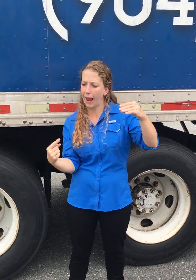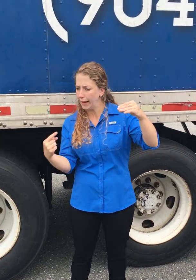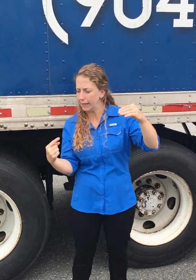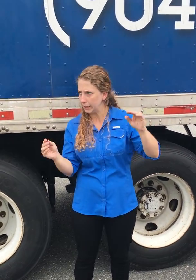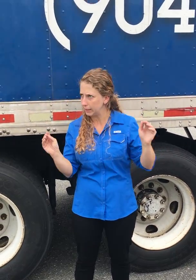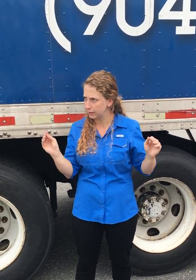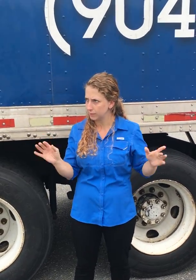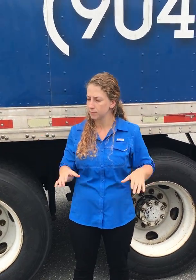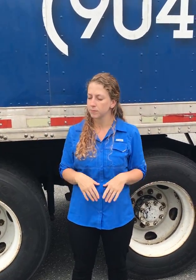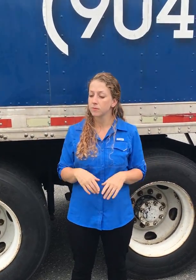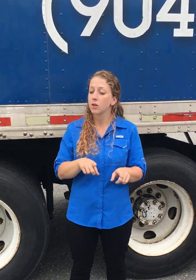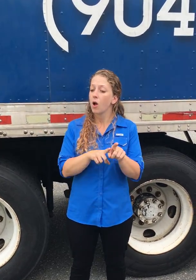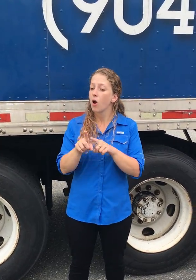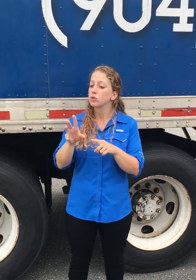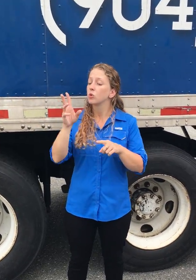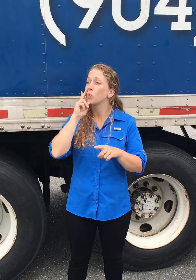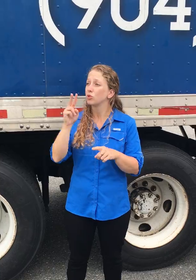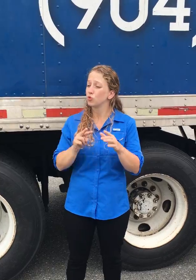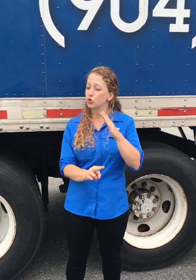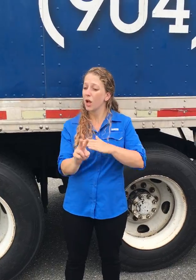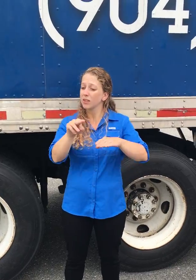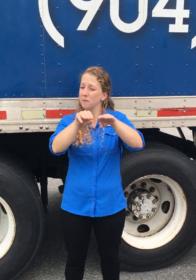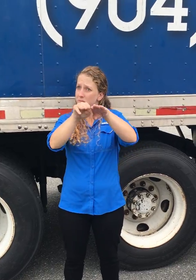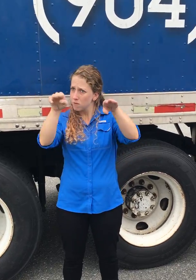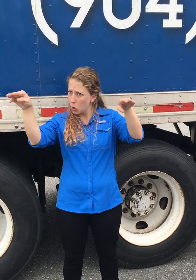check the floor of my trailer, making sure that there's no holes